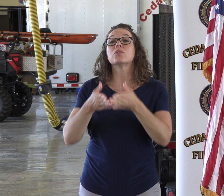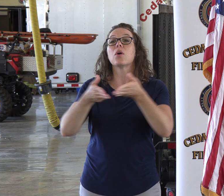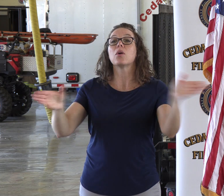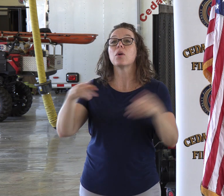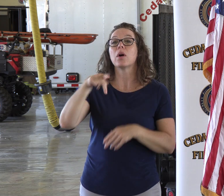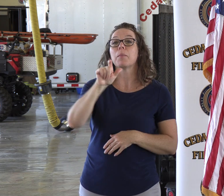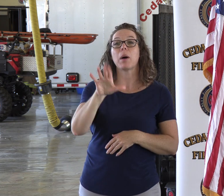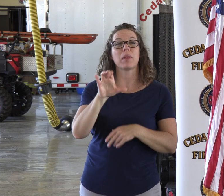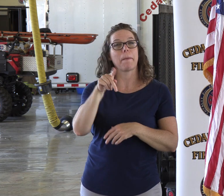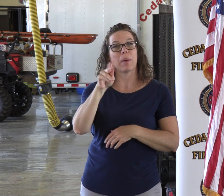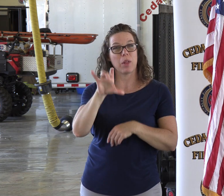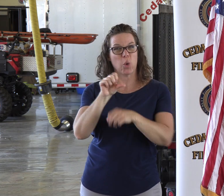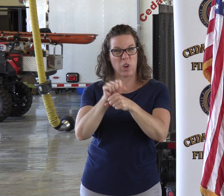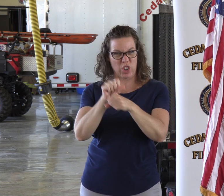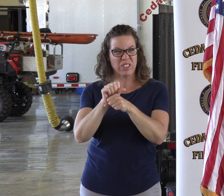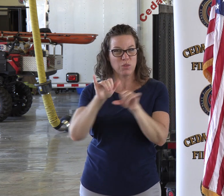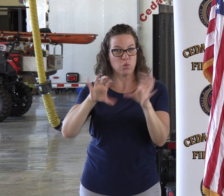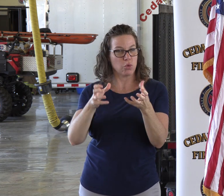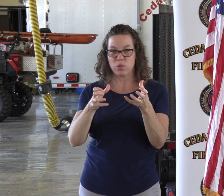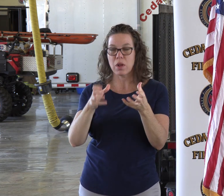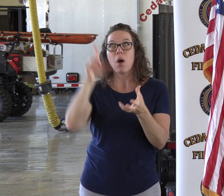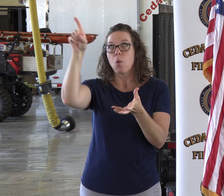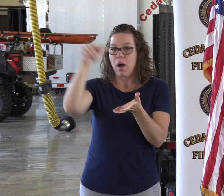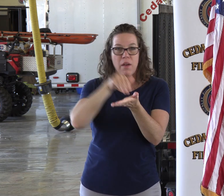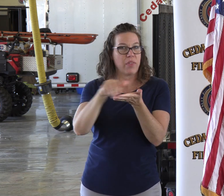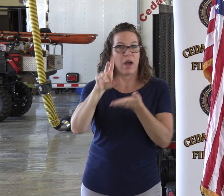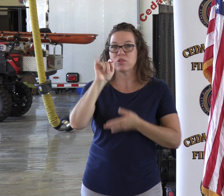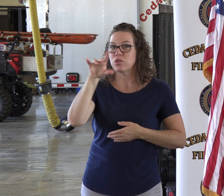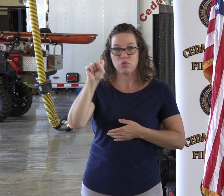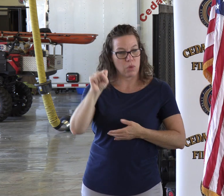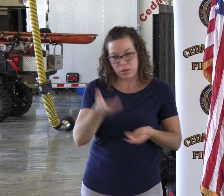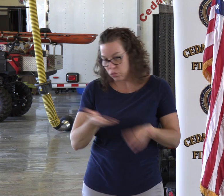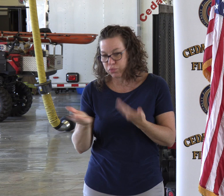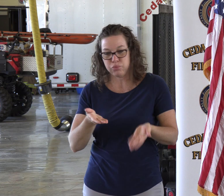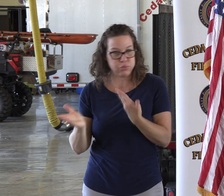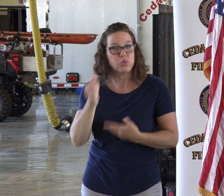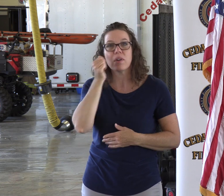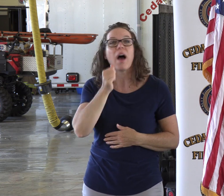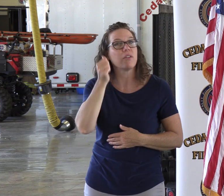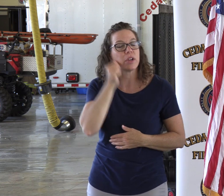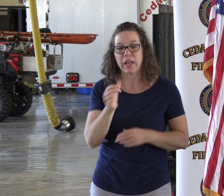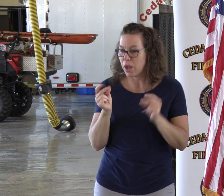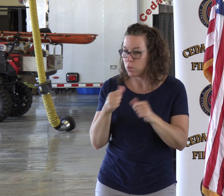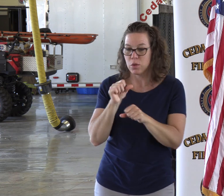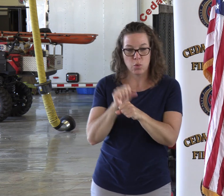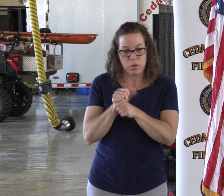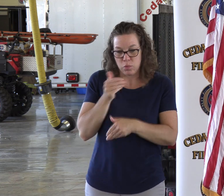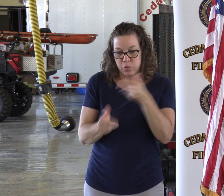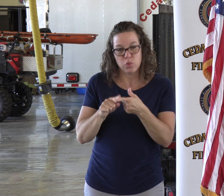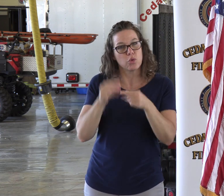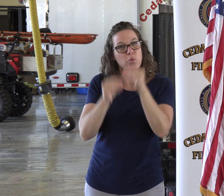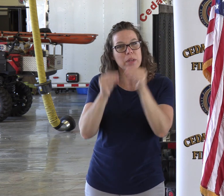crews and partners are hauling thousands of truckloads of tree debris and quickly working to repair the